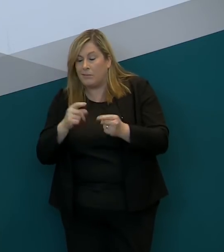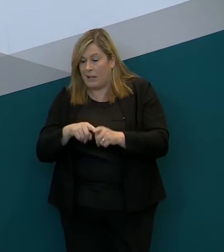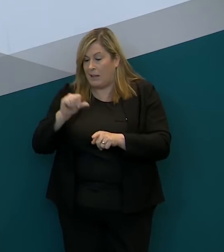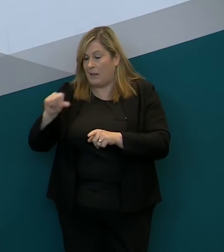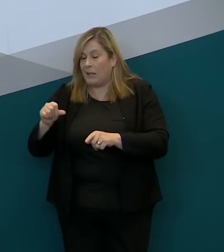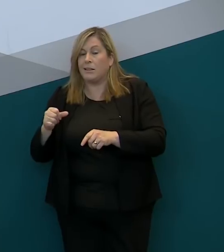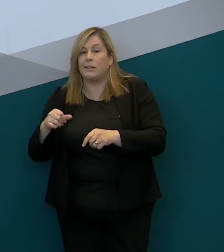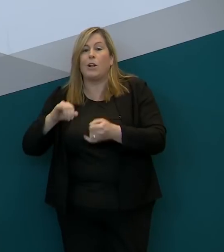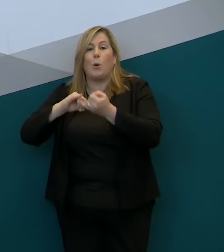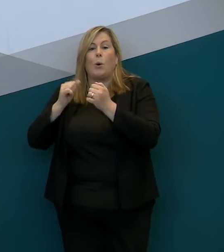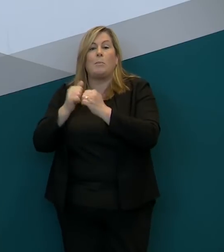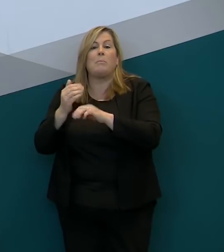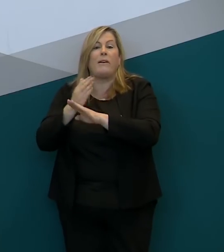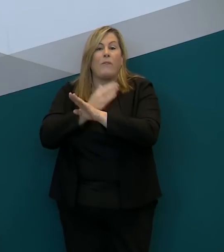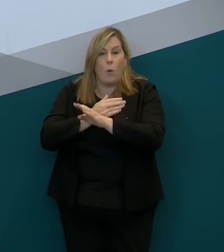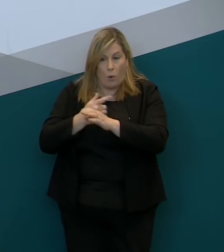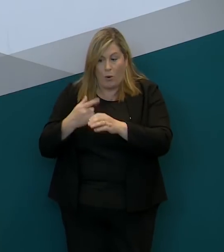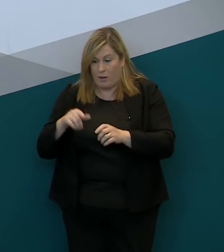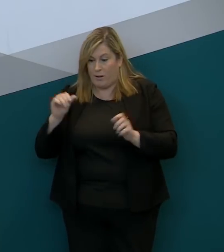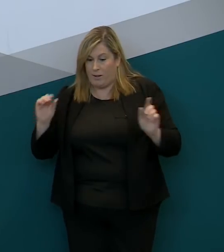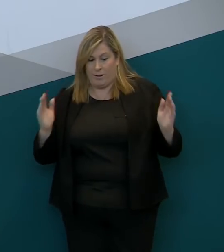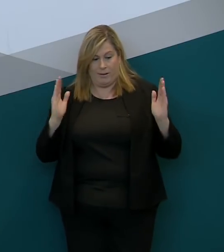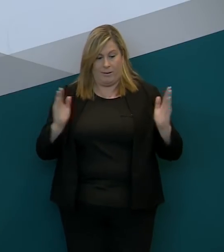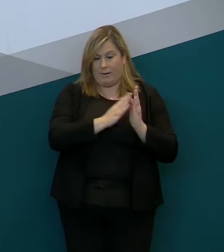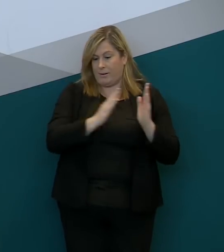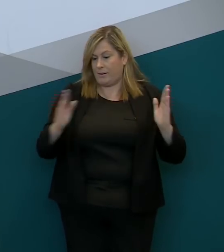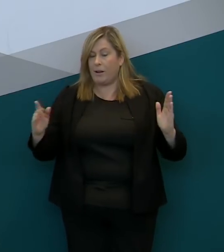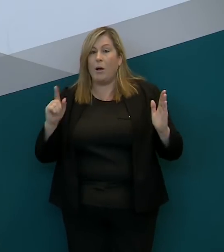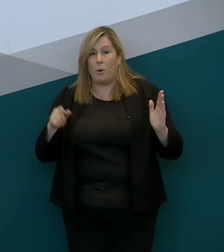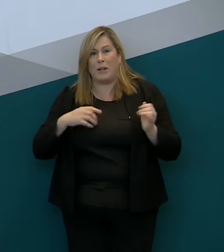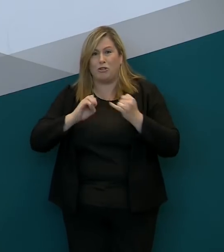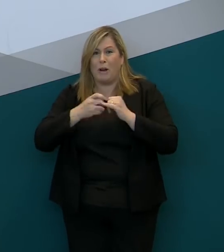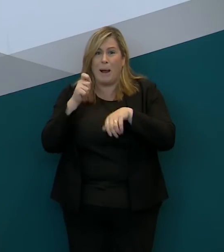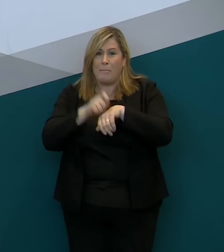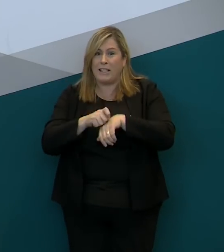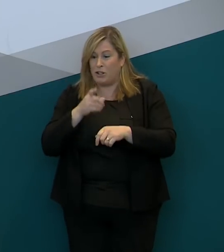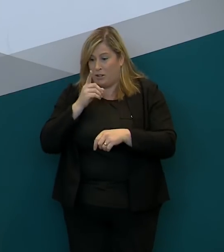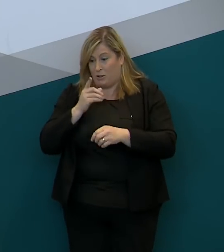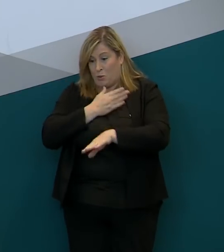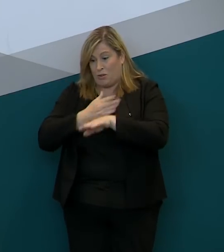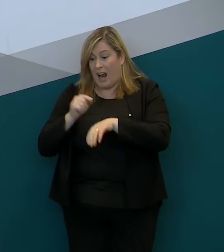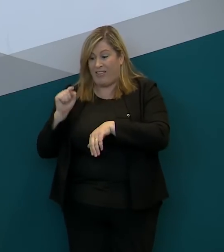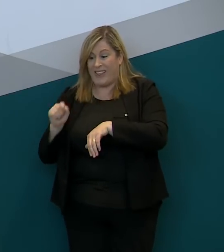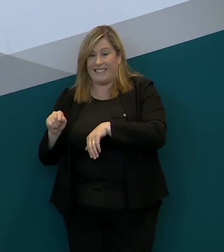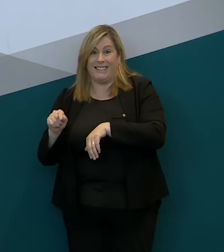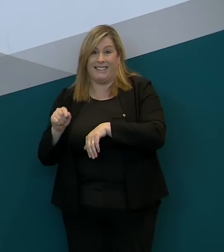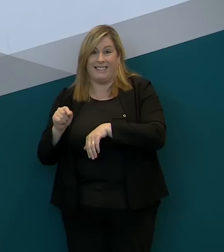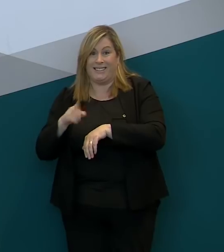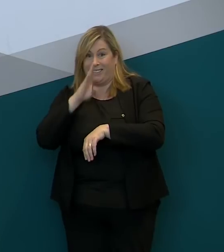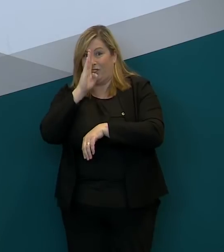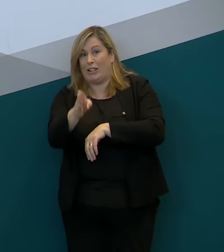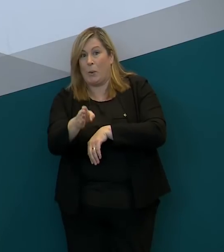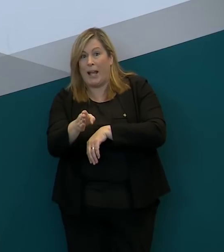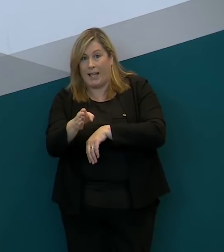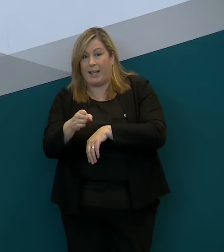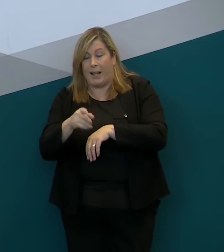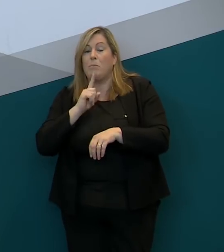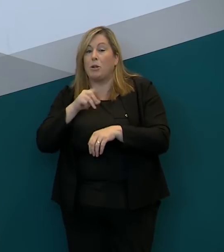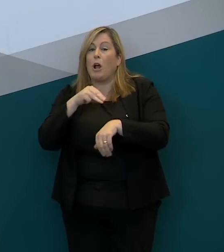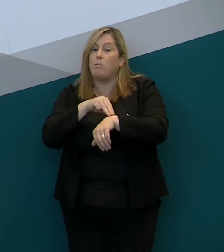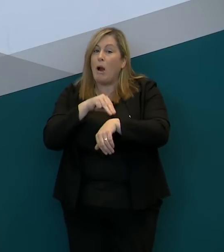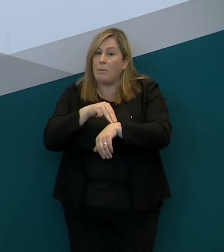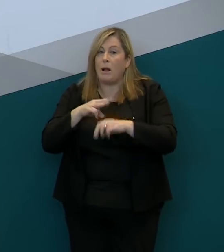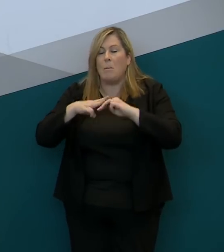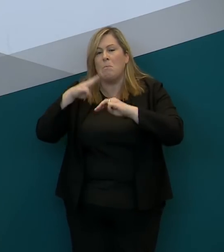same day for the great majority of cases as the result comes through. The problem we've had, and has been highlighted by some of your questions here and elsewhere, is on the